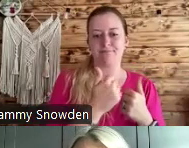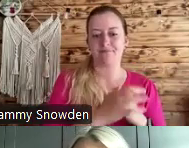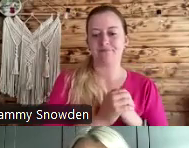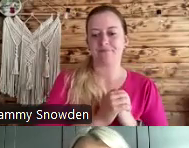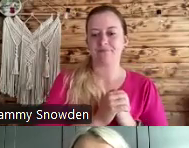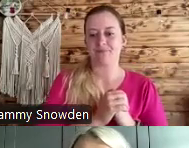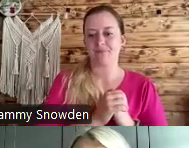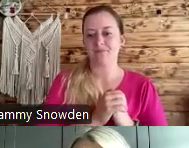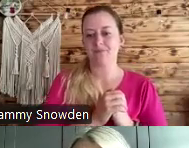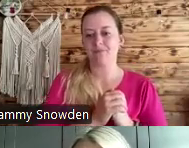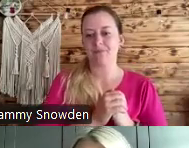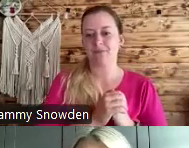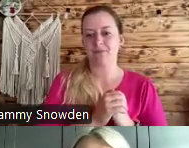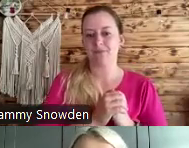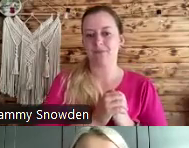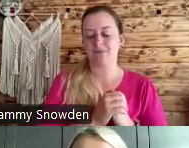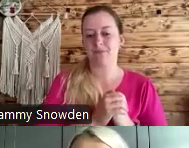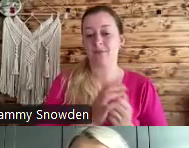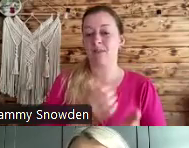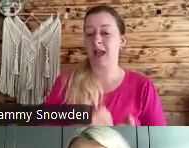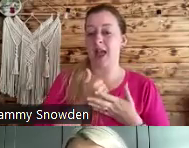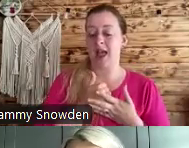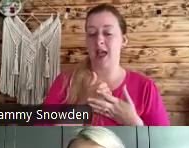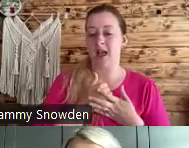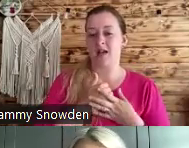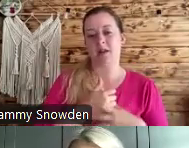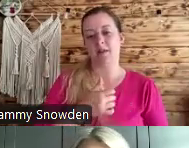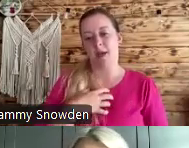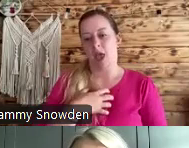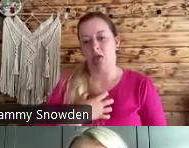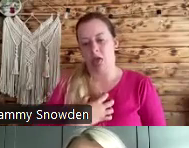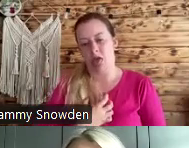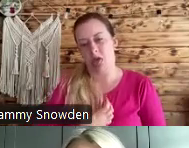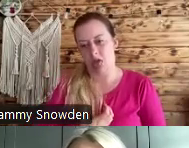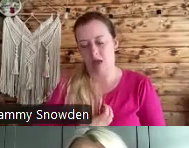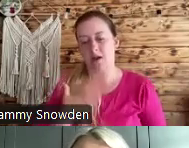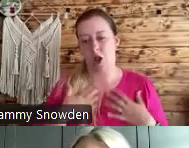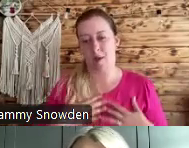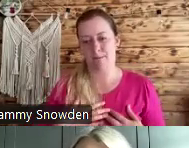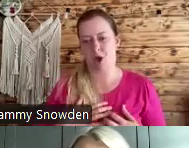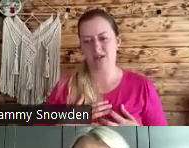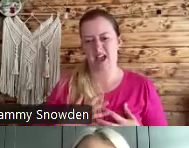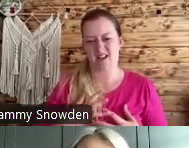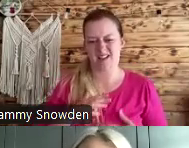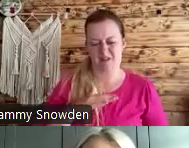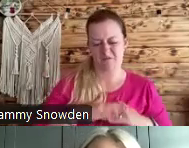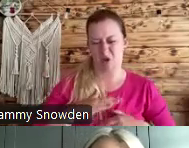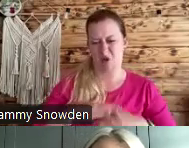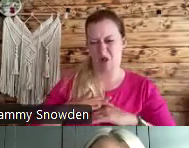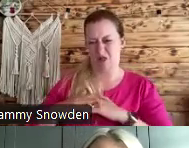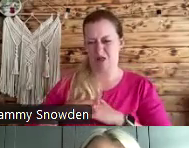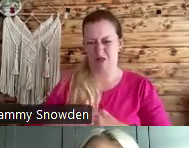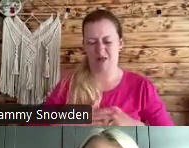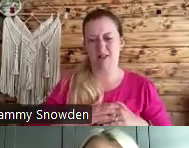your energy. You won't feel as tired, because it's like you're hiring a cleaner to get to work on doing the job that you're lacking in the